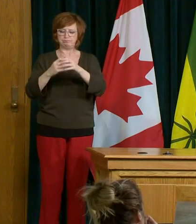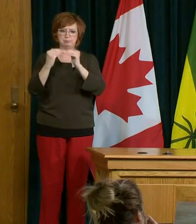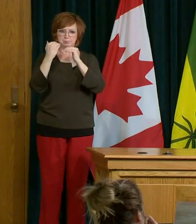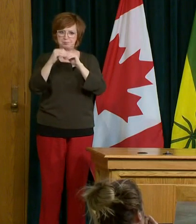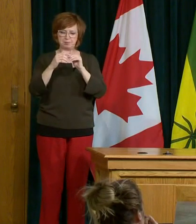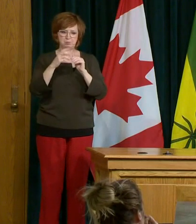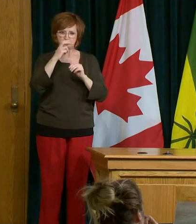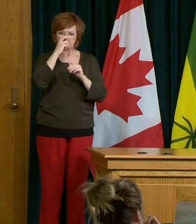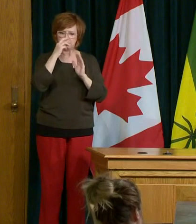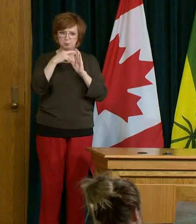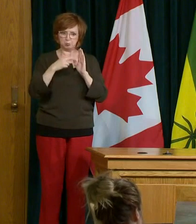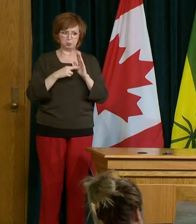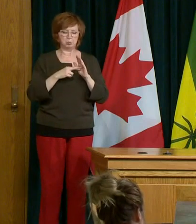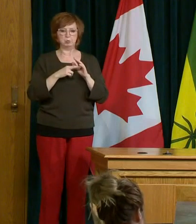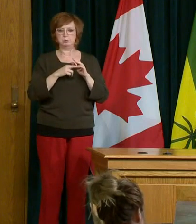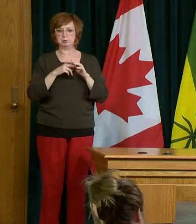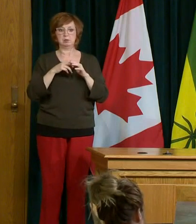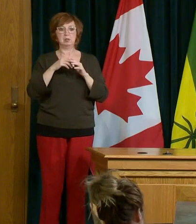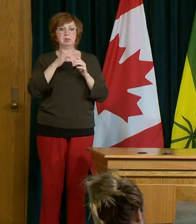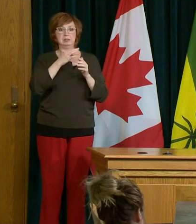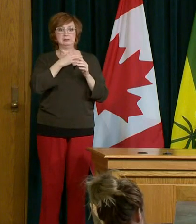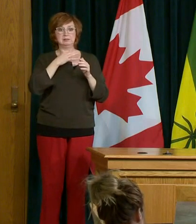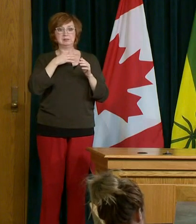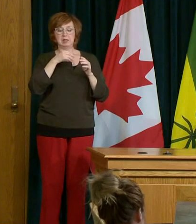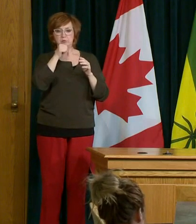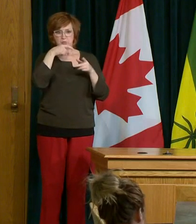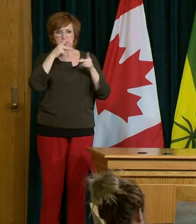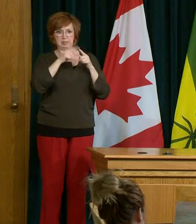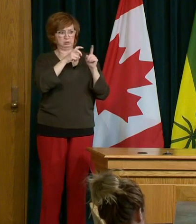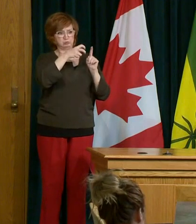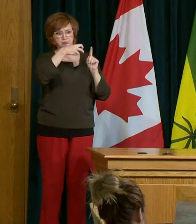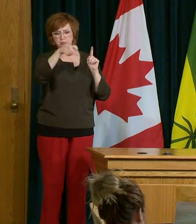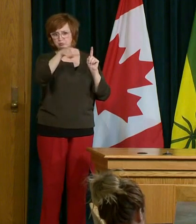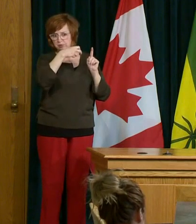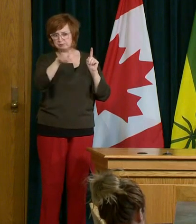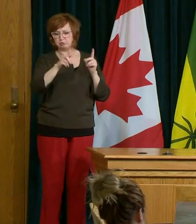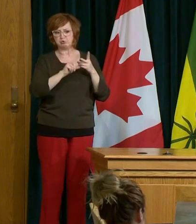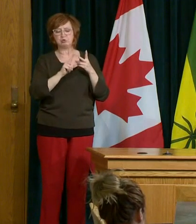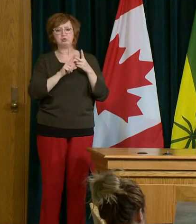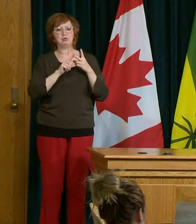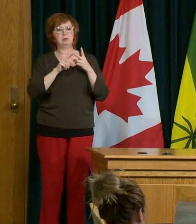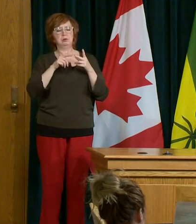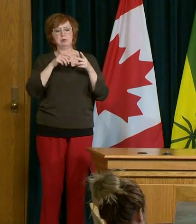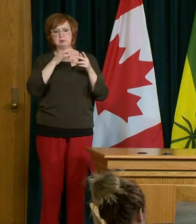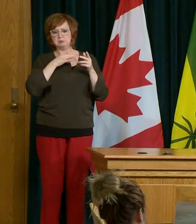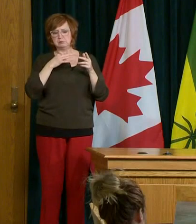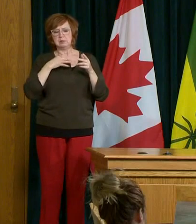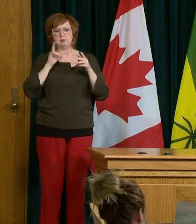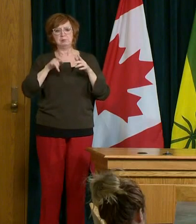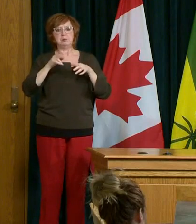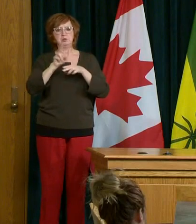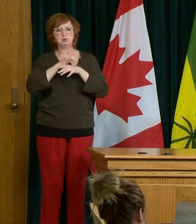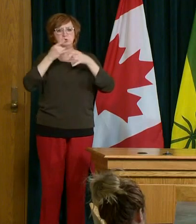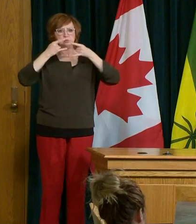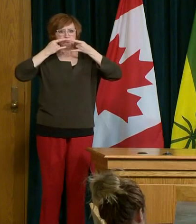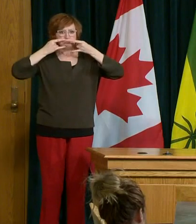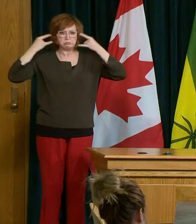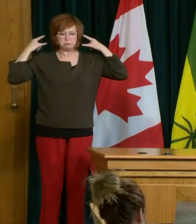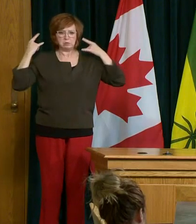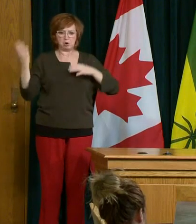and limitation of visitors, but also enhanced protocols that are put in place whenever there's an outbreak. In